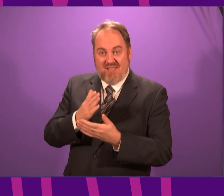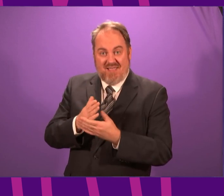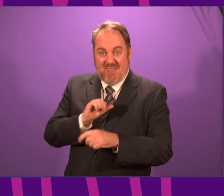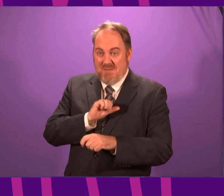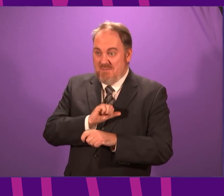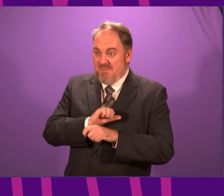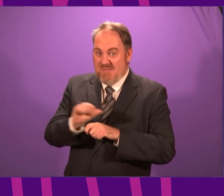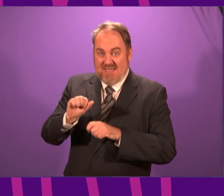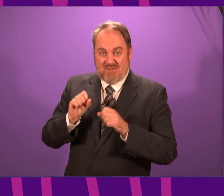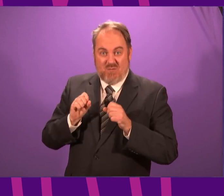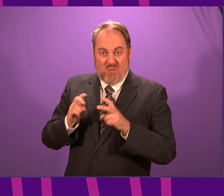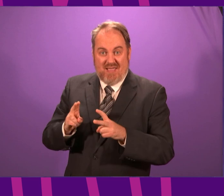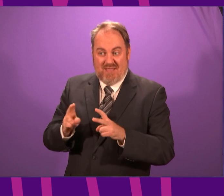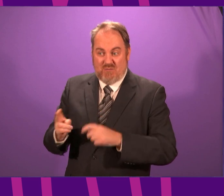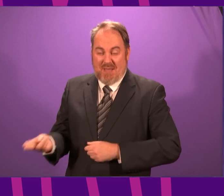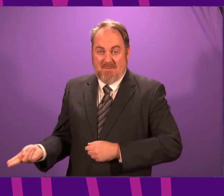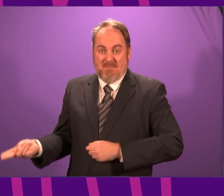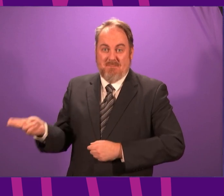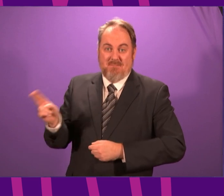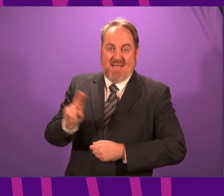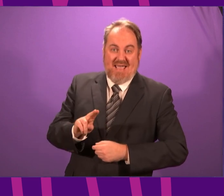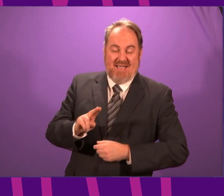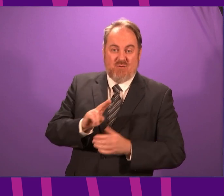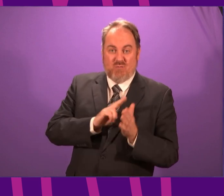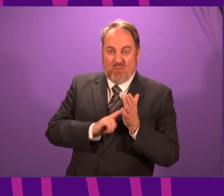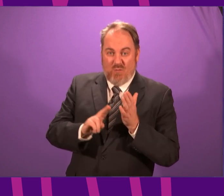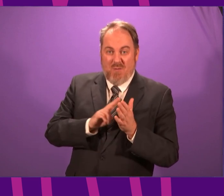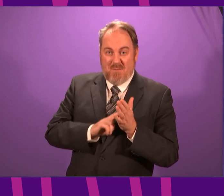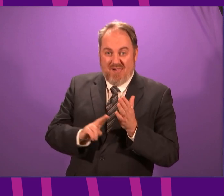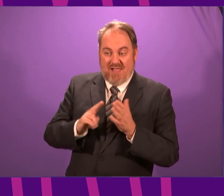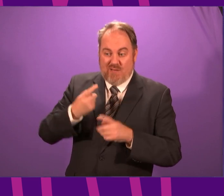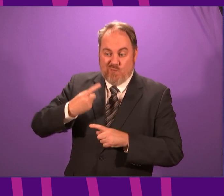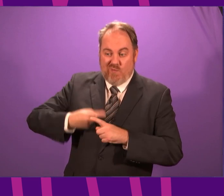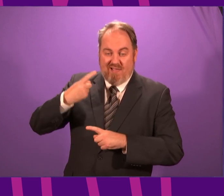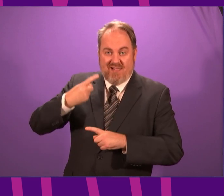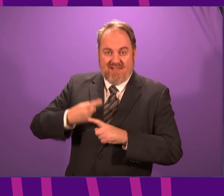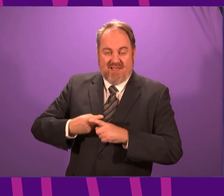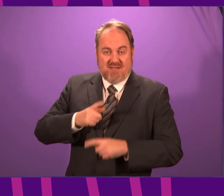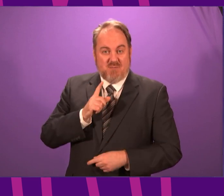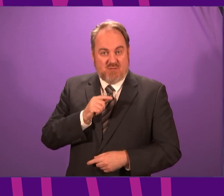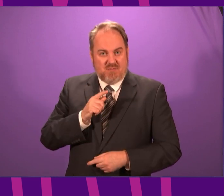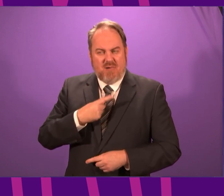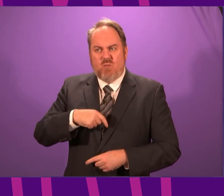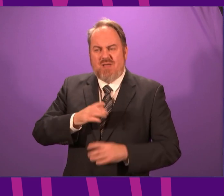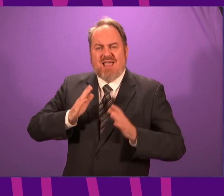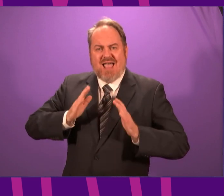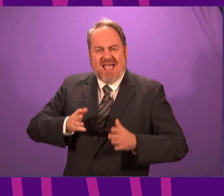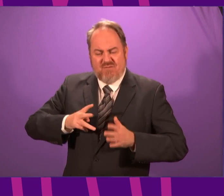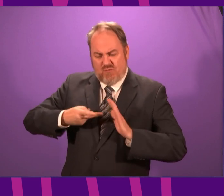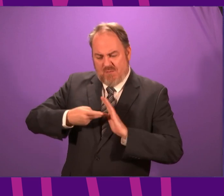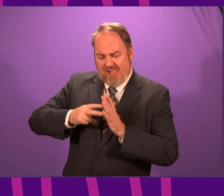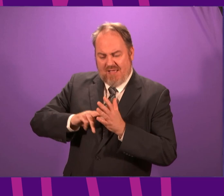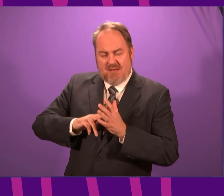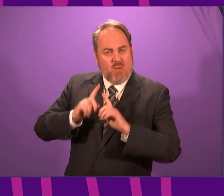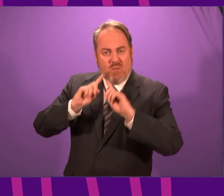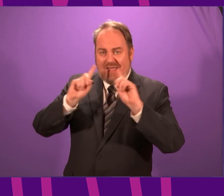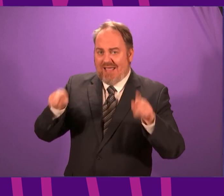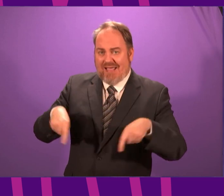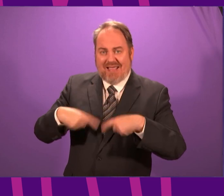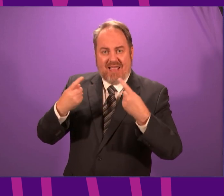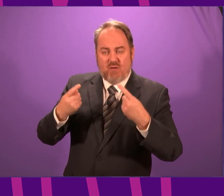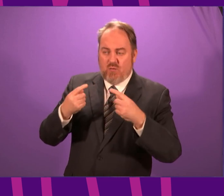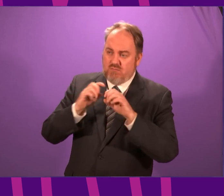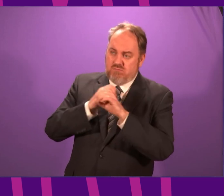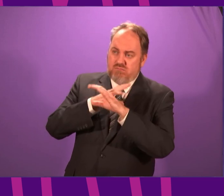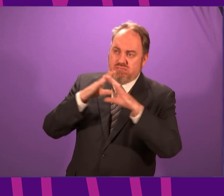to as much normality as possible at Christmas, and we'll plan as well as we can, but we cannot foresee the future of this virus, absolutely, but